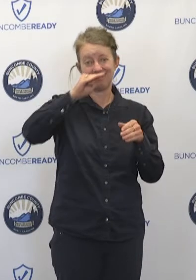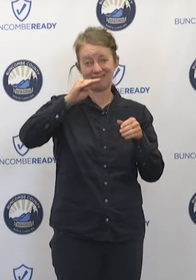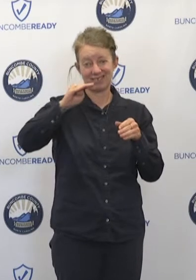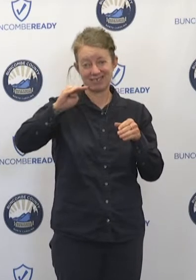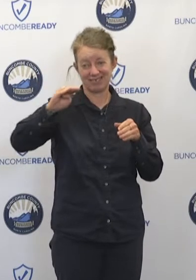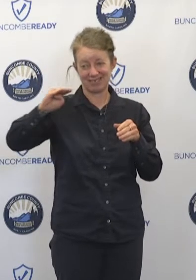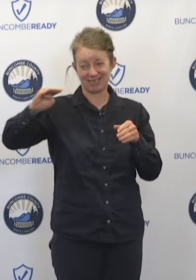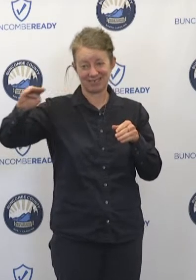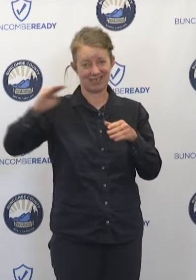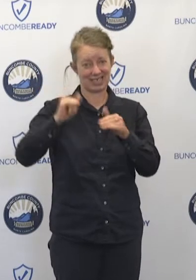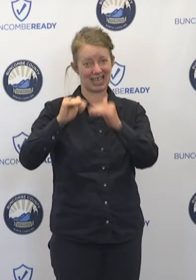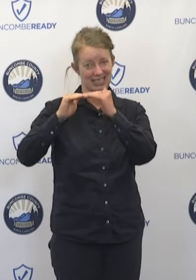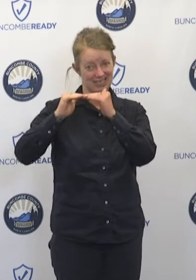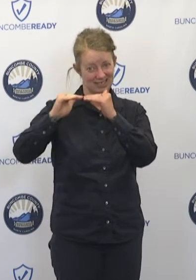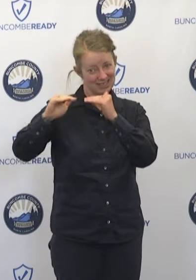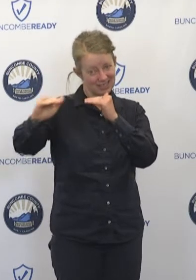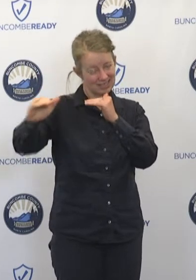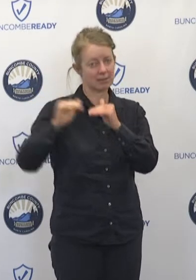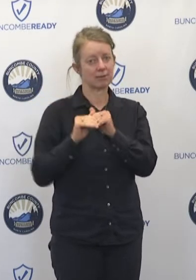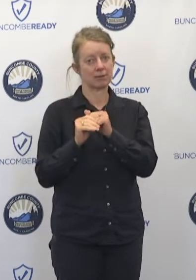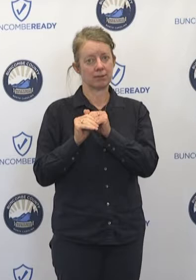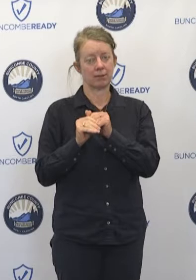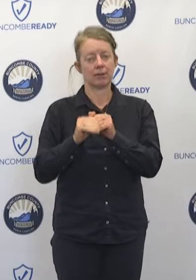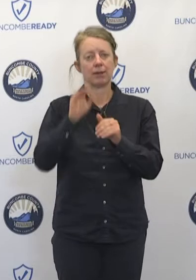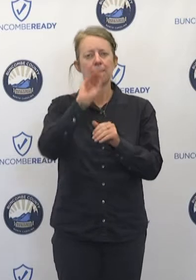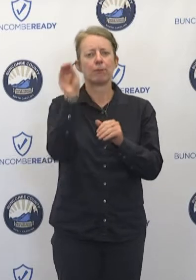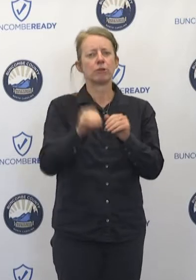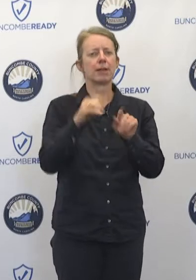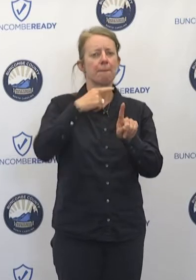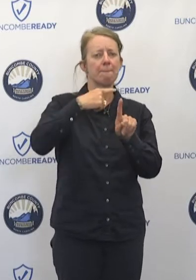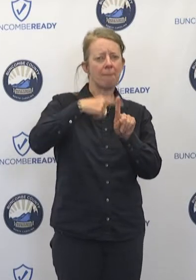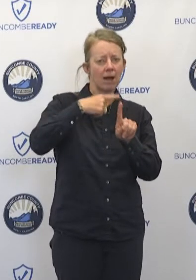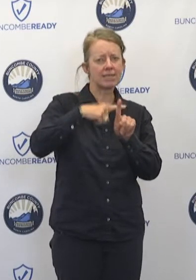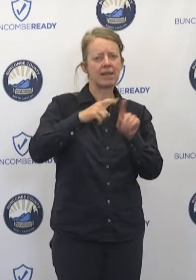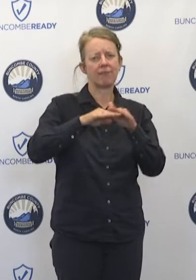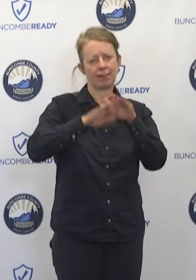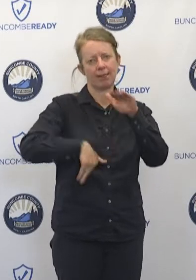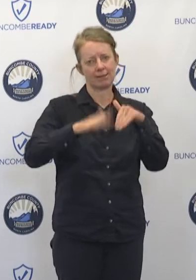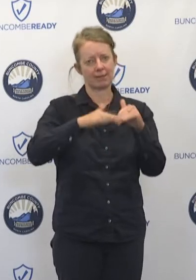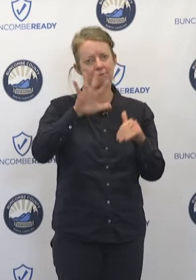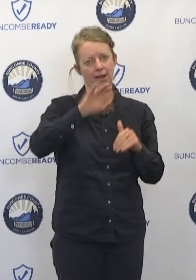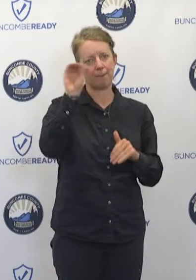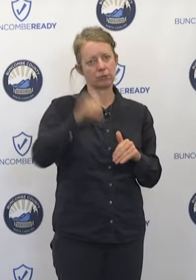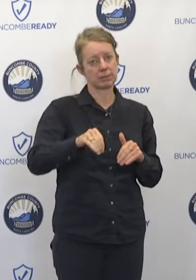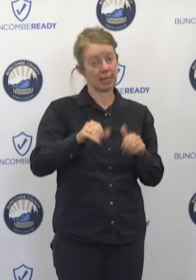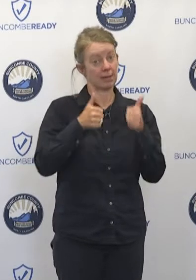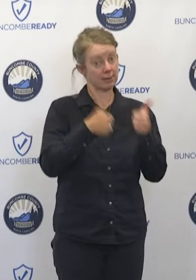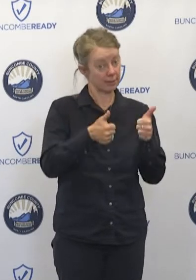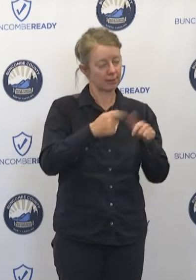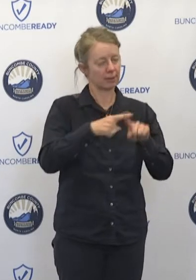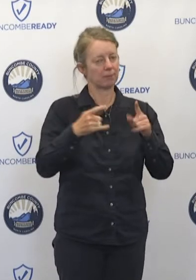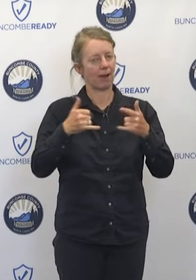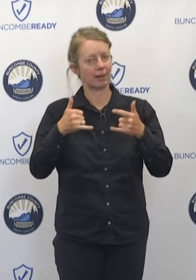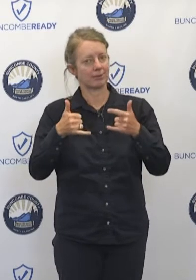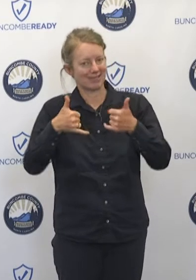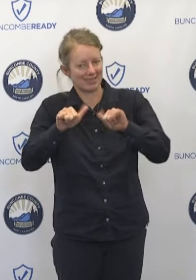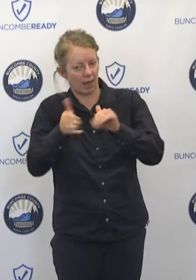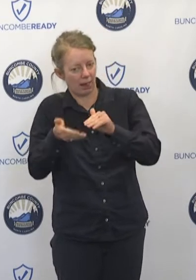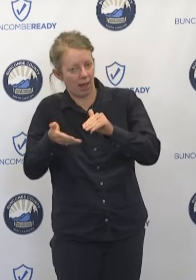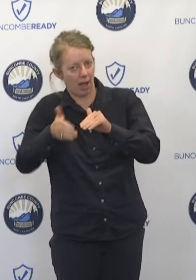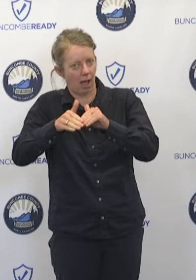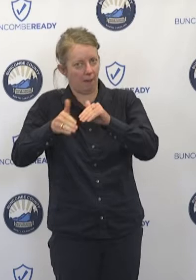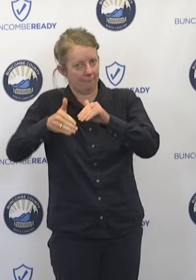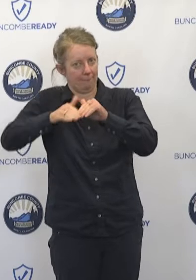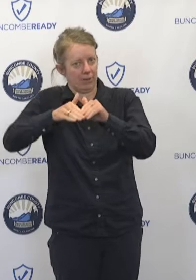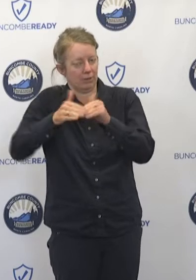new cases. The percent positivity remains below 5%, but has increased to 4% as